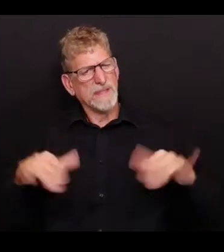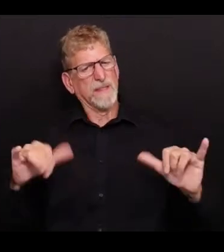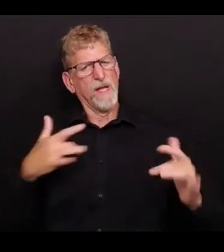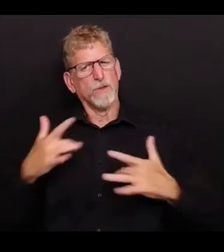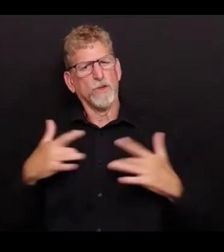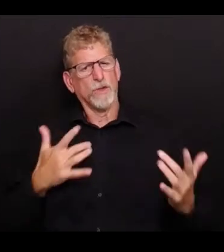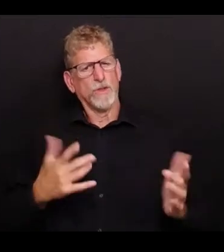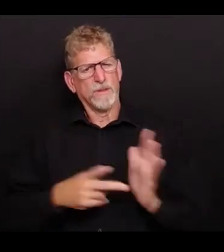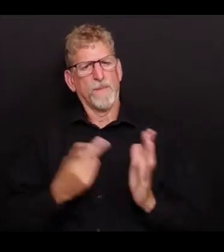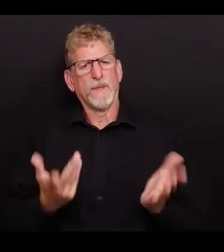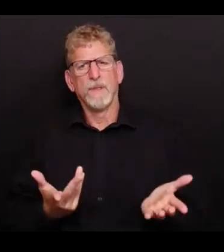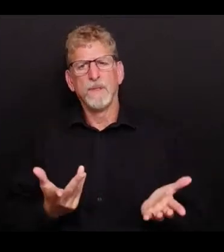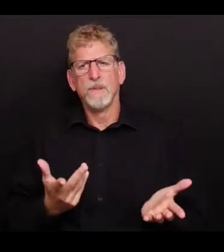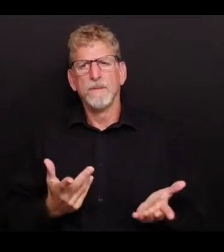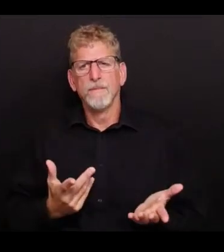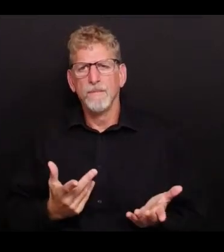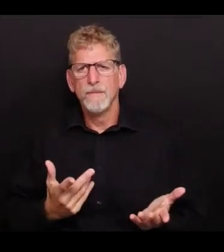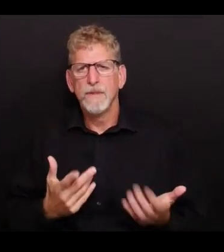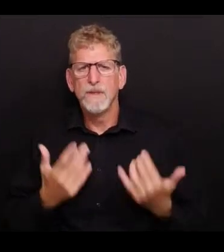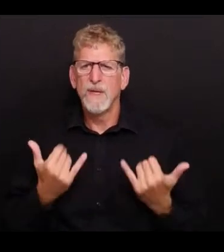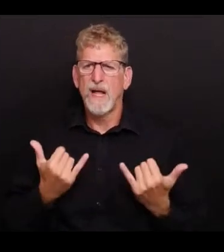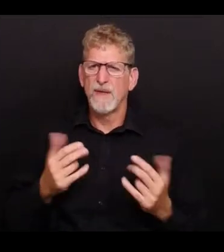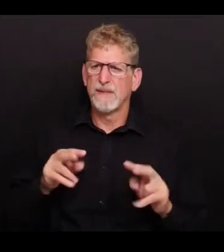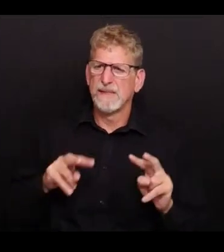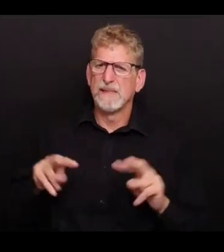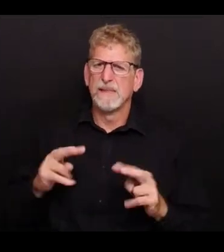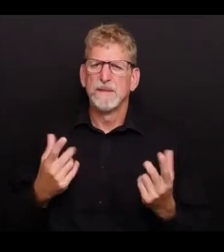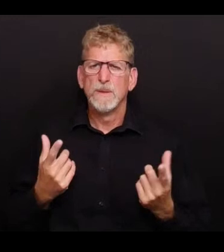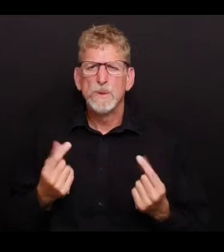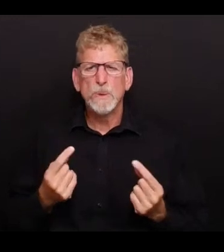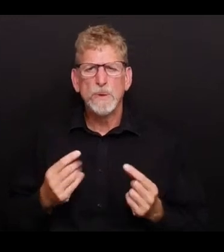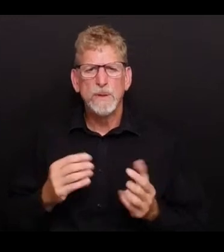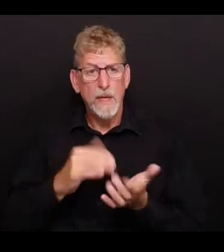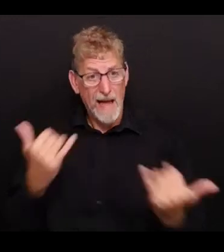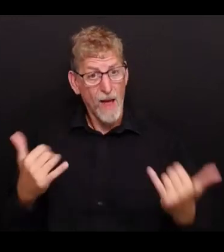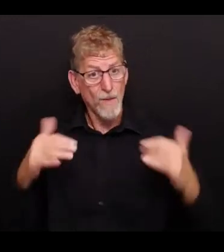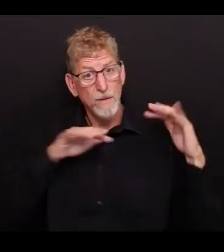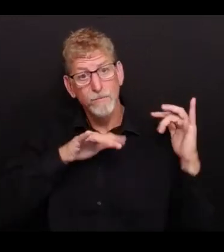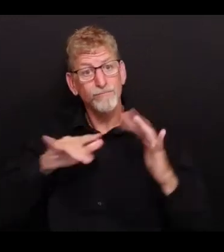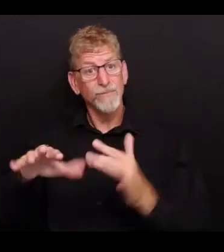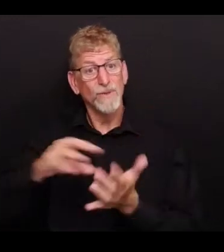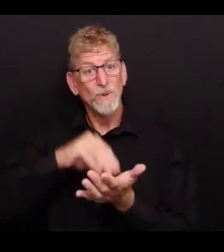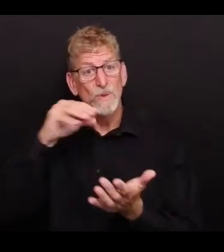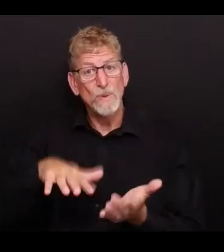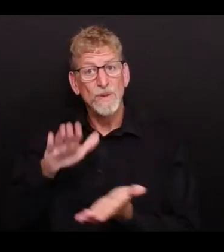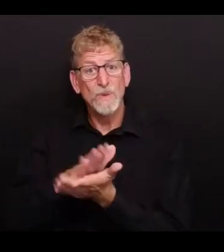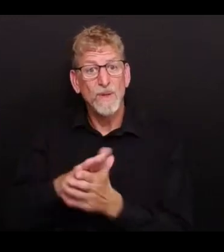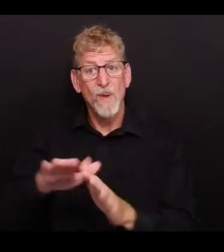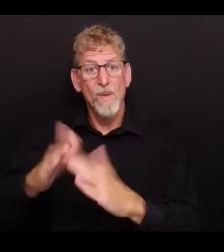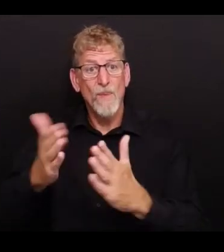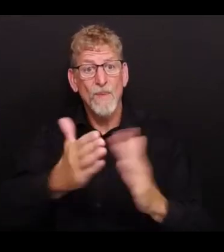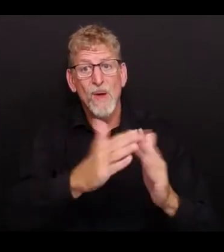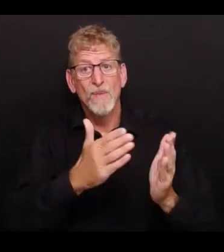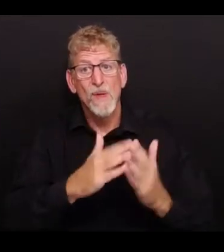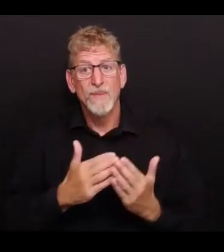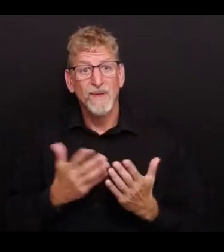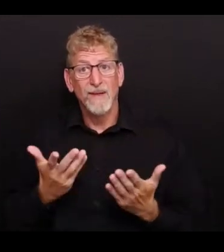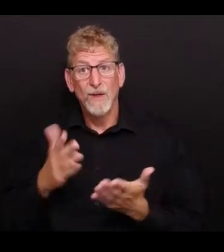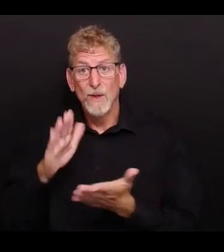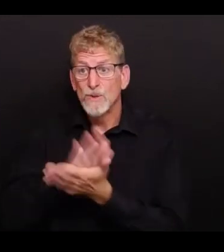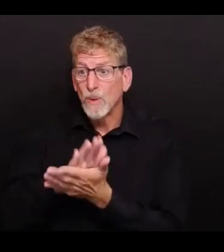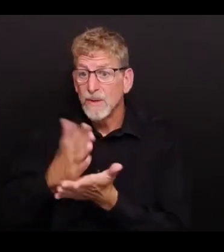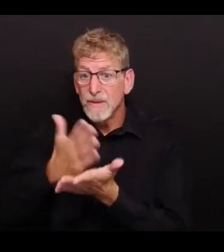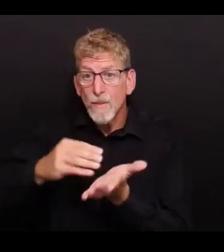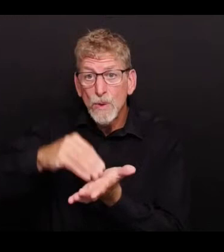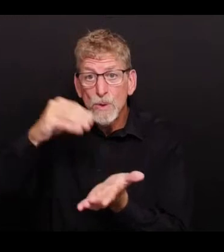more kids back in school, our elementary school students unable to be vaccinated,